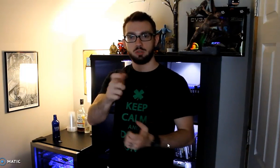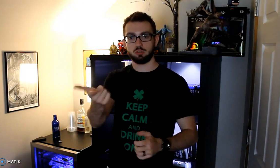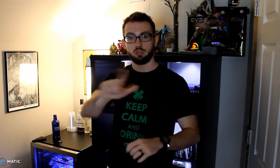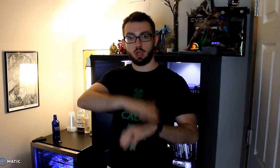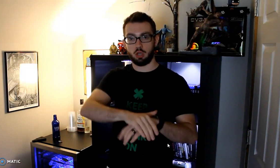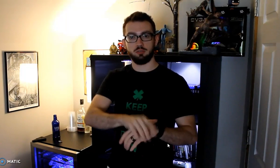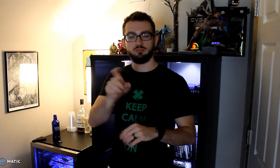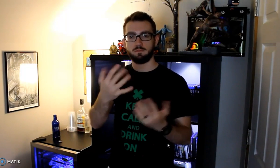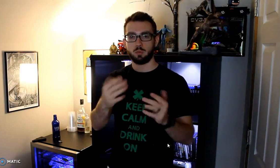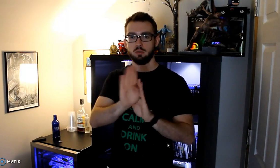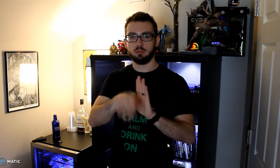you have to wait about a half an hour